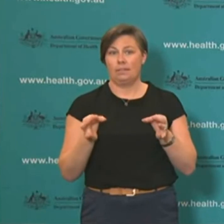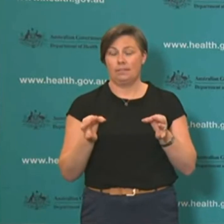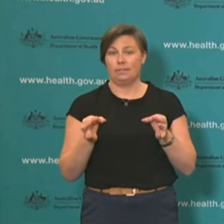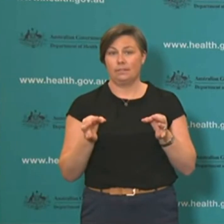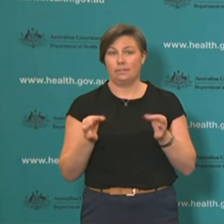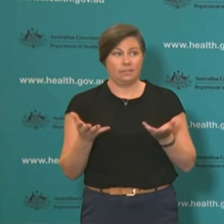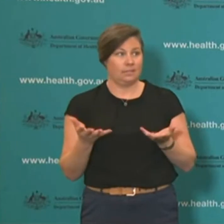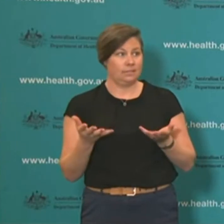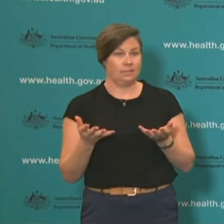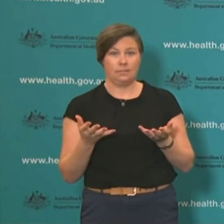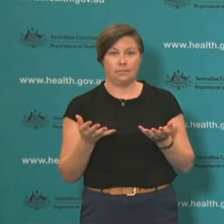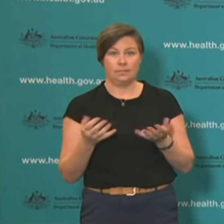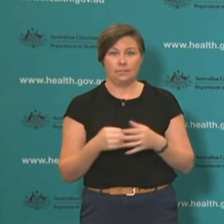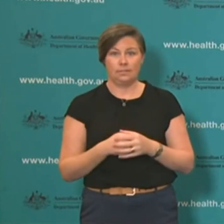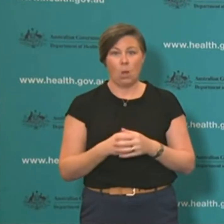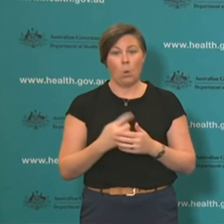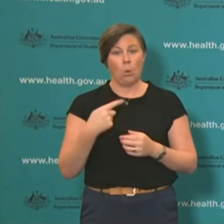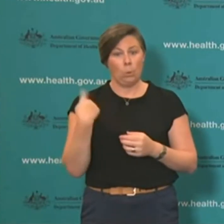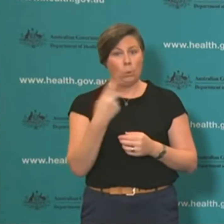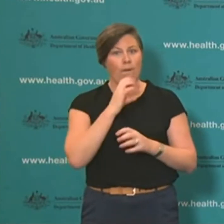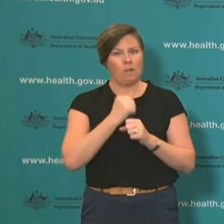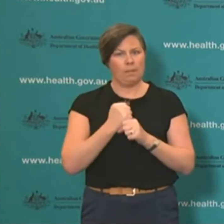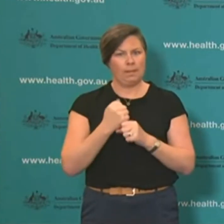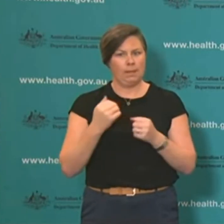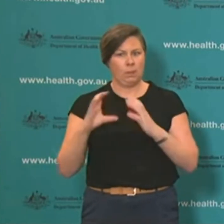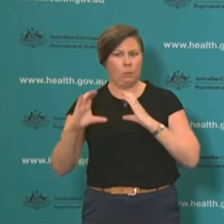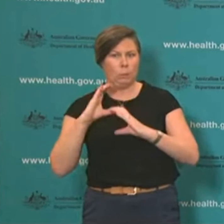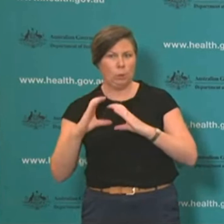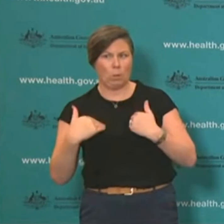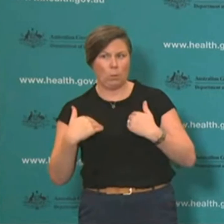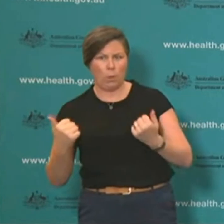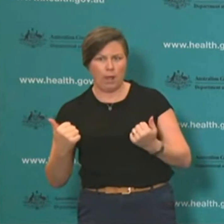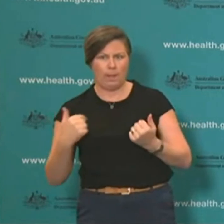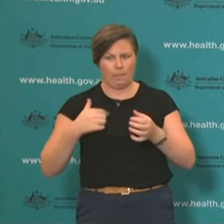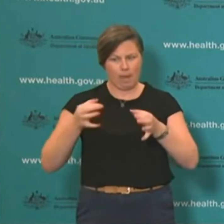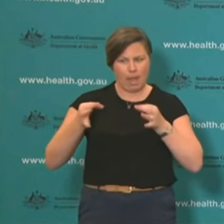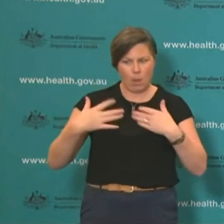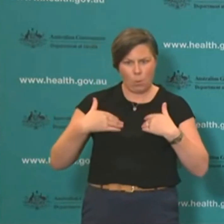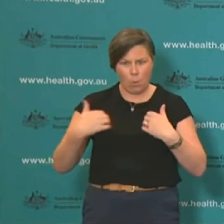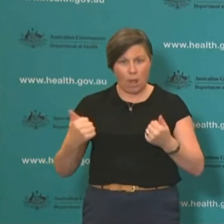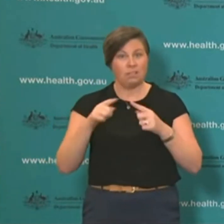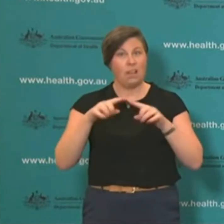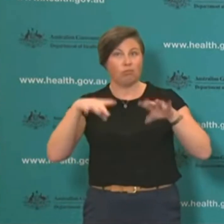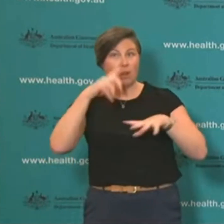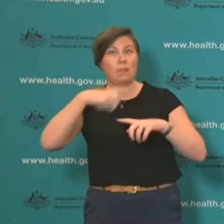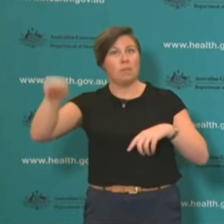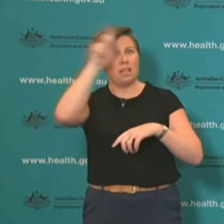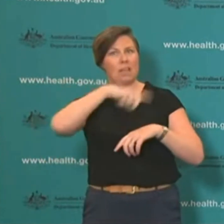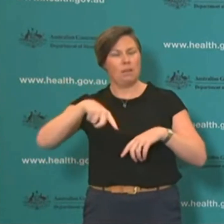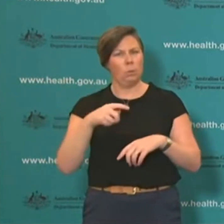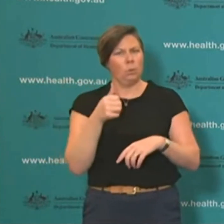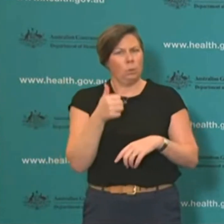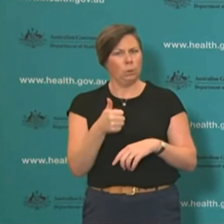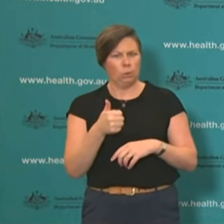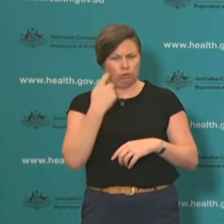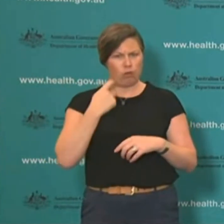Australia. So we are articulating well as government. We are articulating well as a nation, as a community, to bring this under control. Are you able